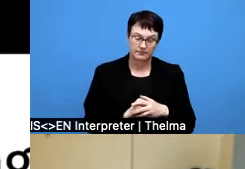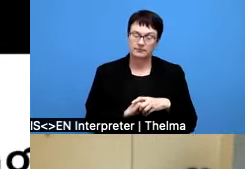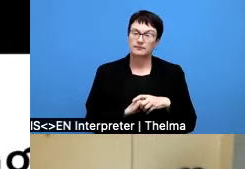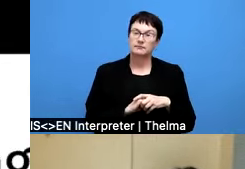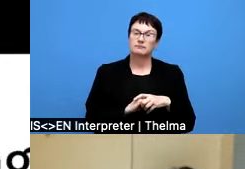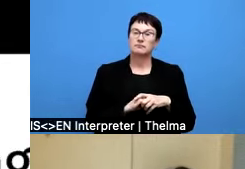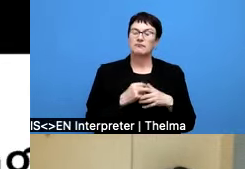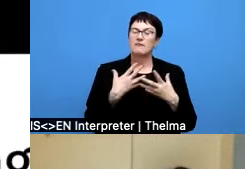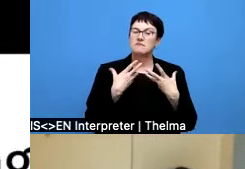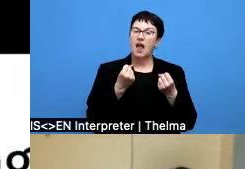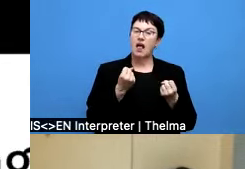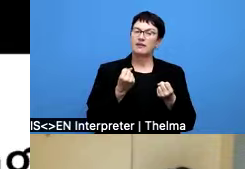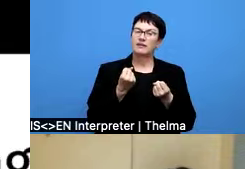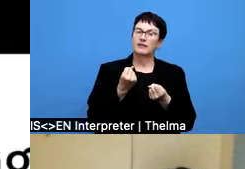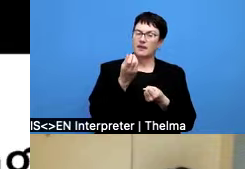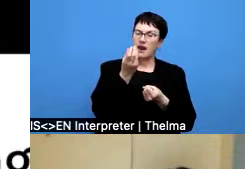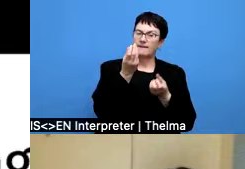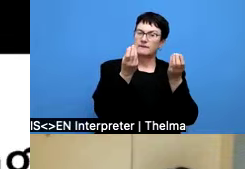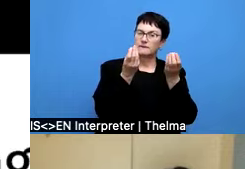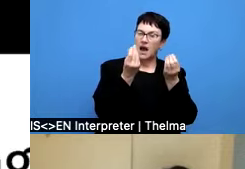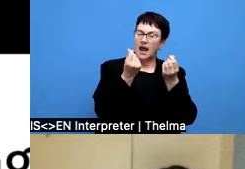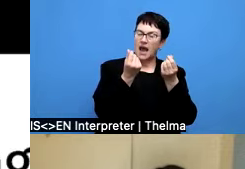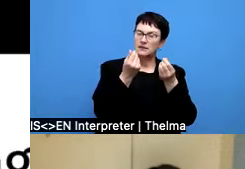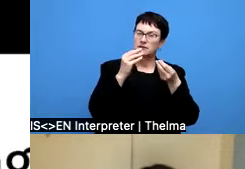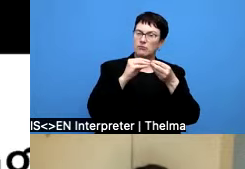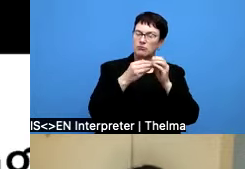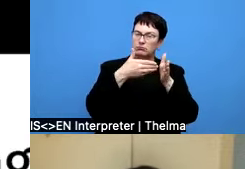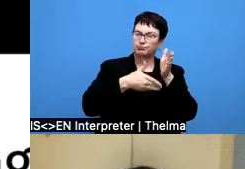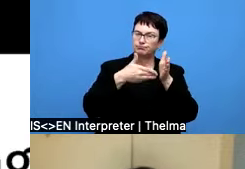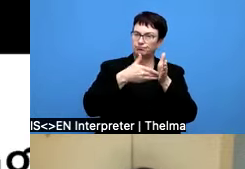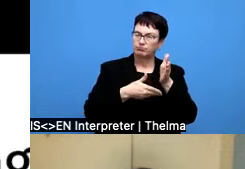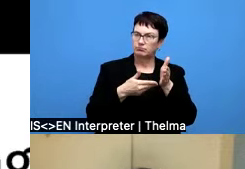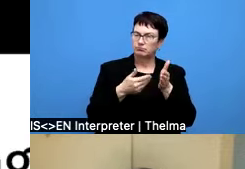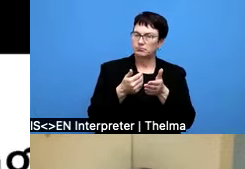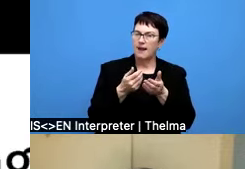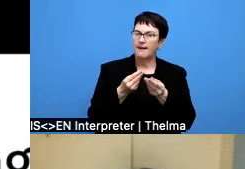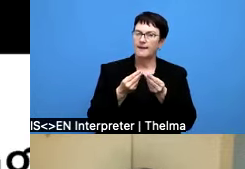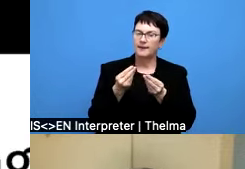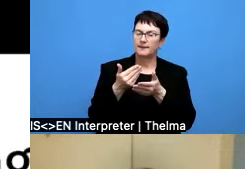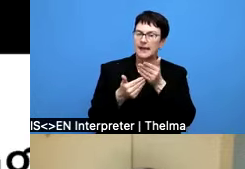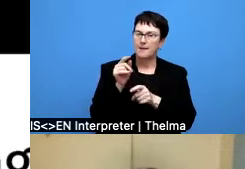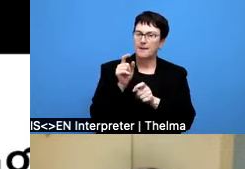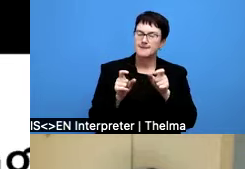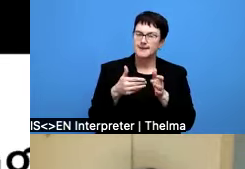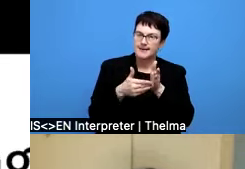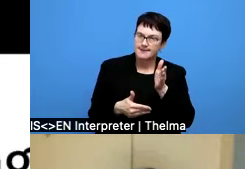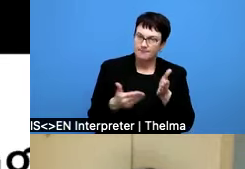challenges that limit access to healthcare for persons with disabilities? Some of the responses we